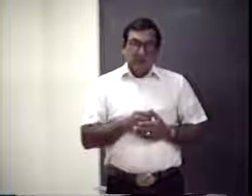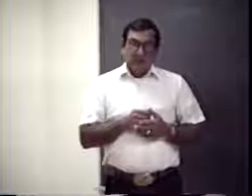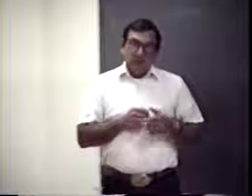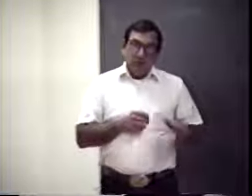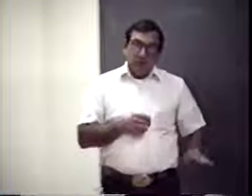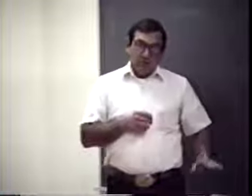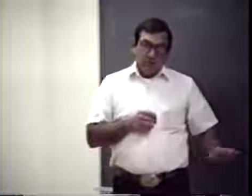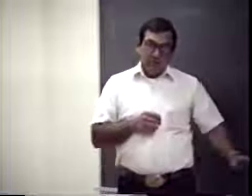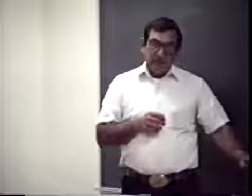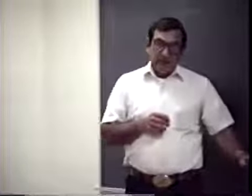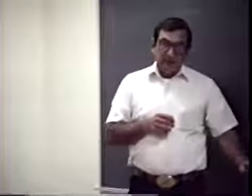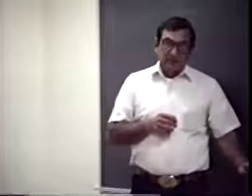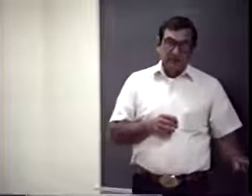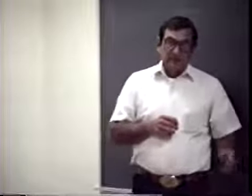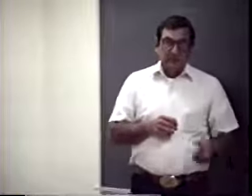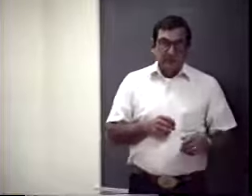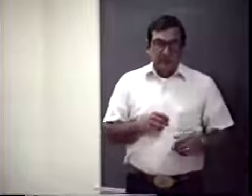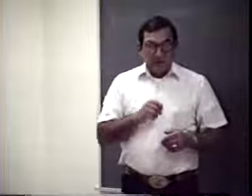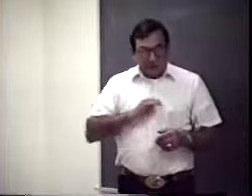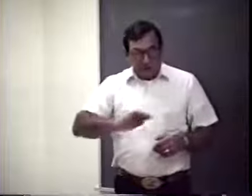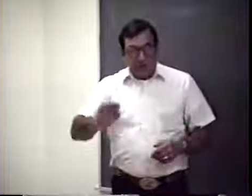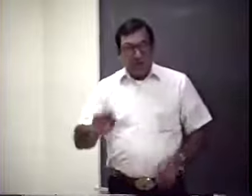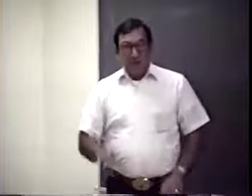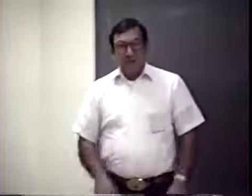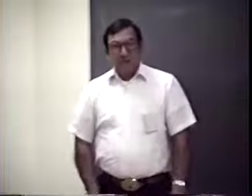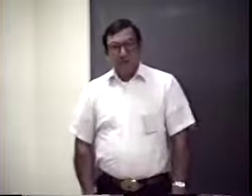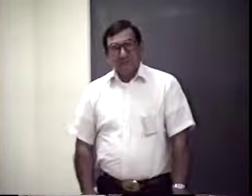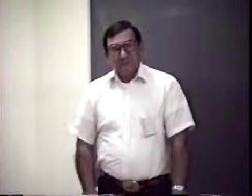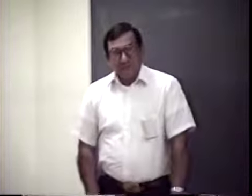they know being Indian is good.